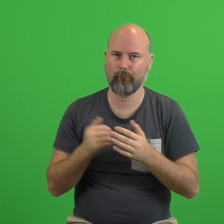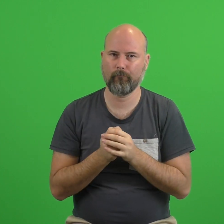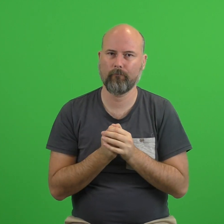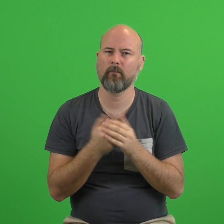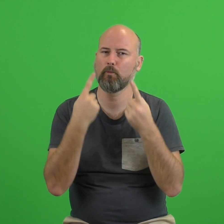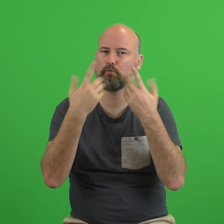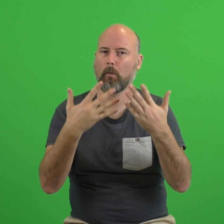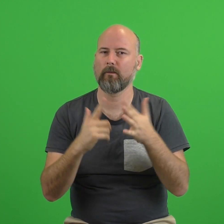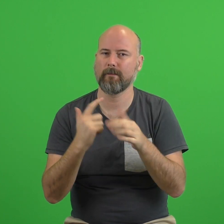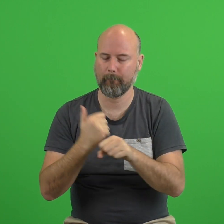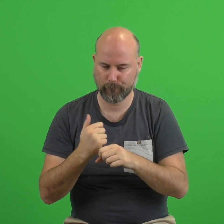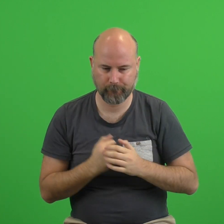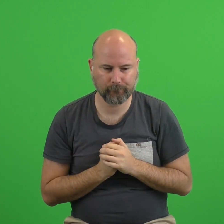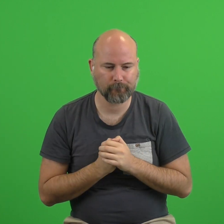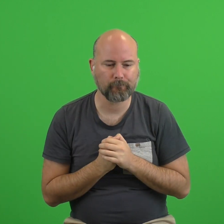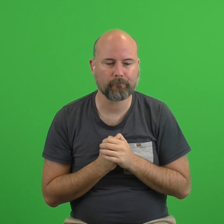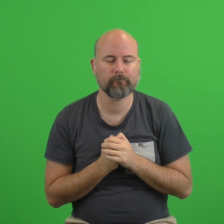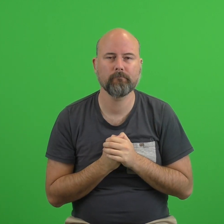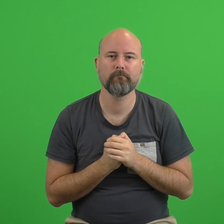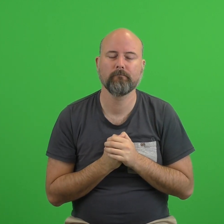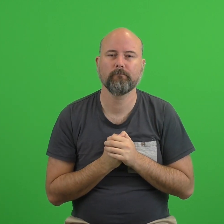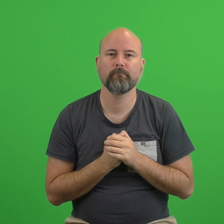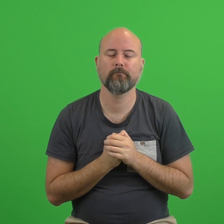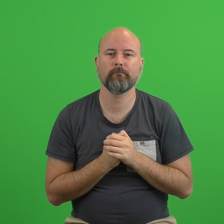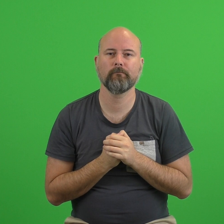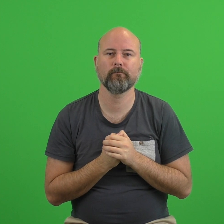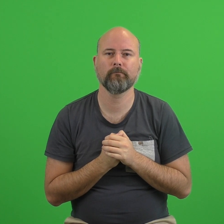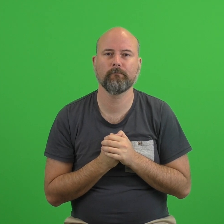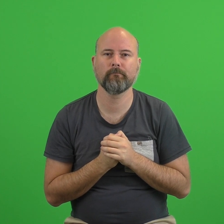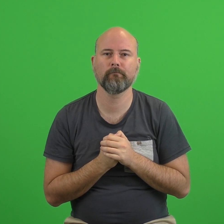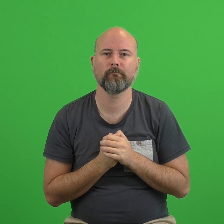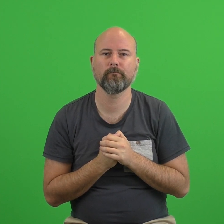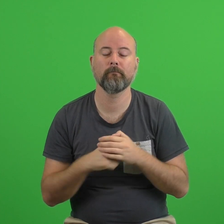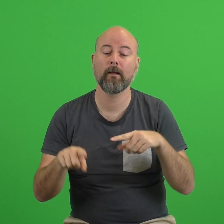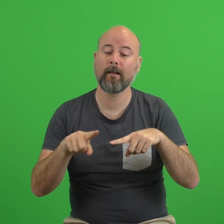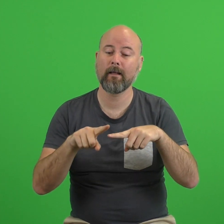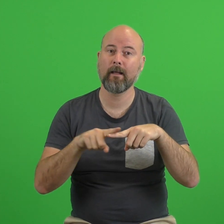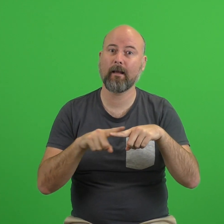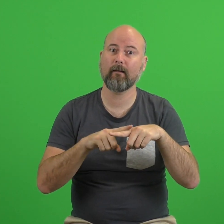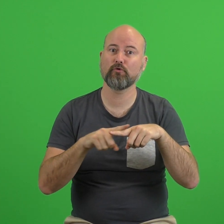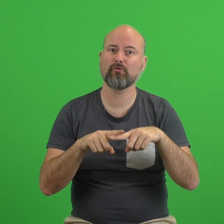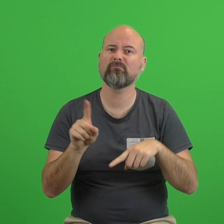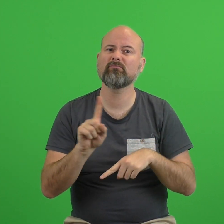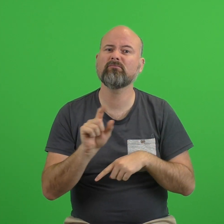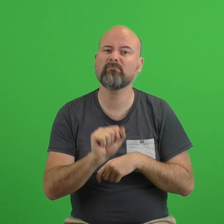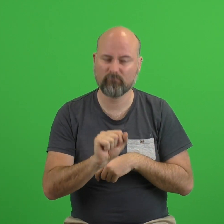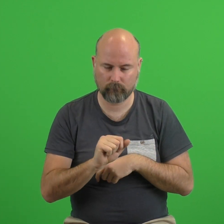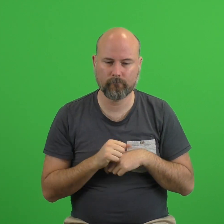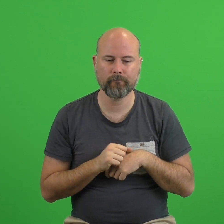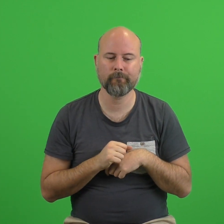Pronouns are one of the main English features that we need to get rid of when we make our structures more visual, and I'll show you what I mean. In